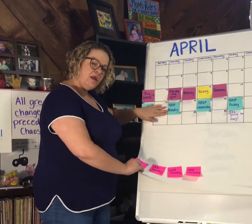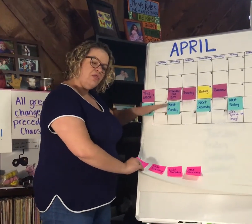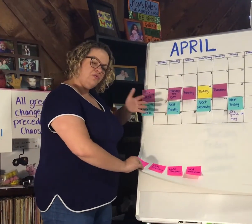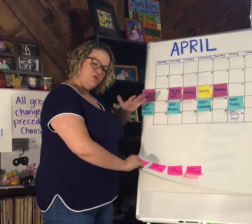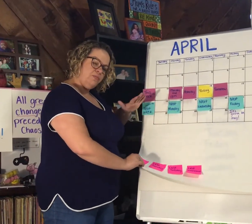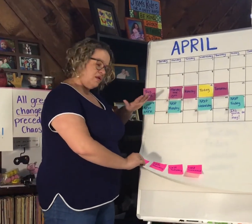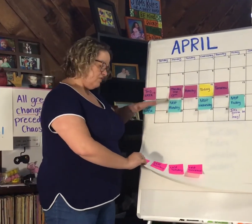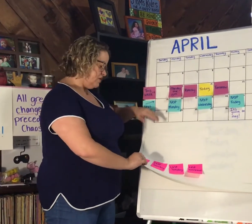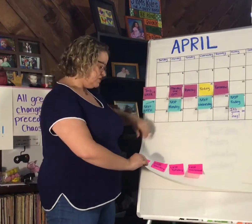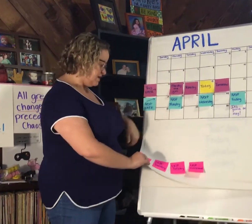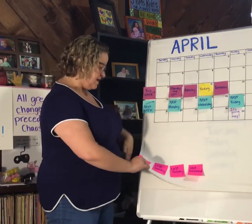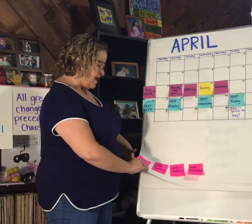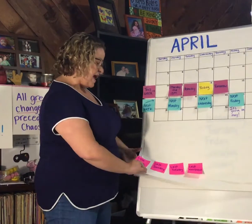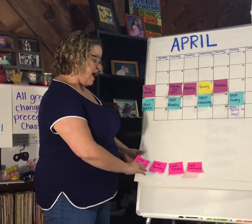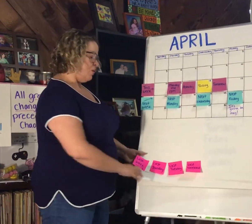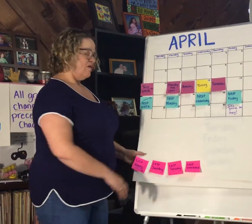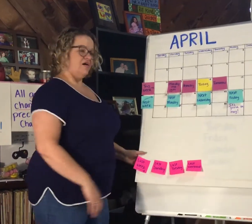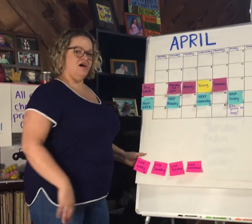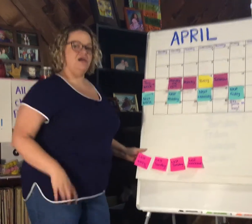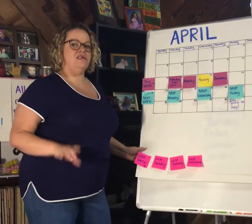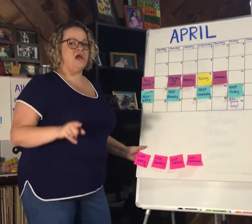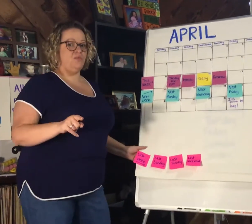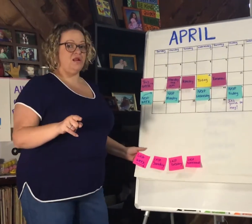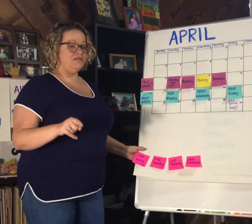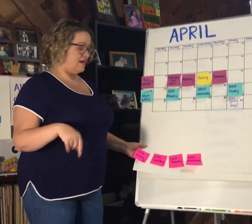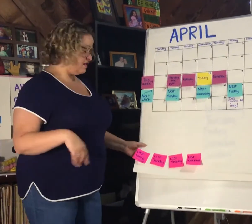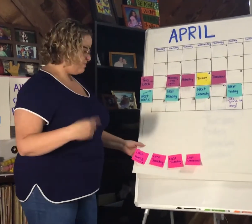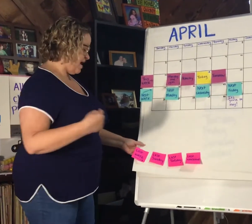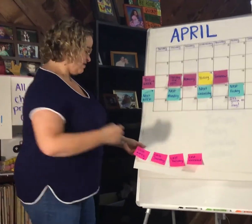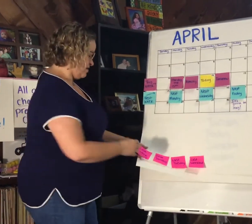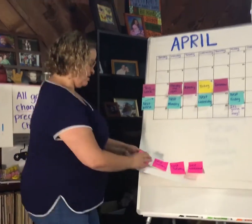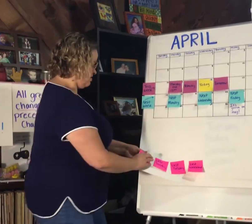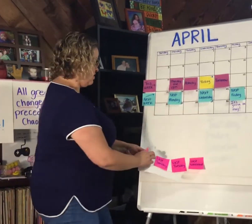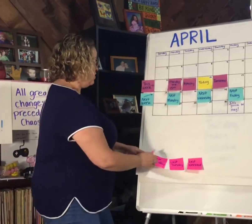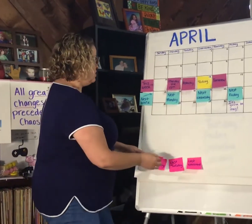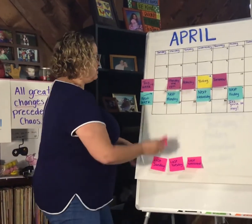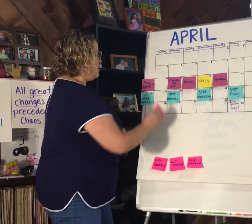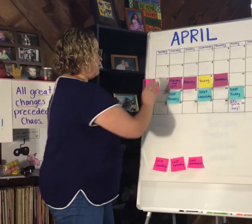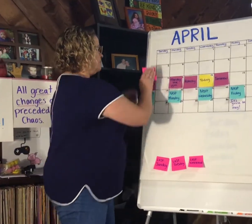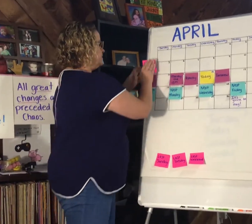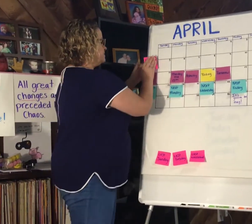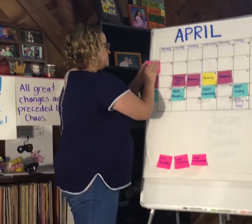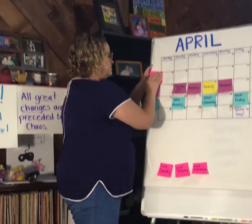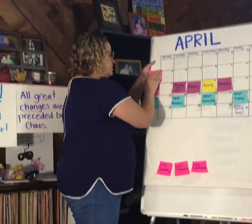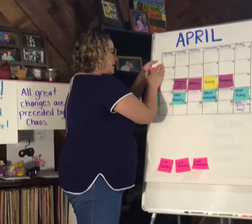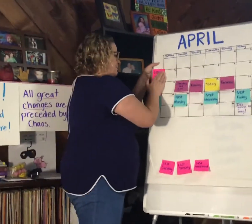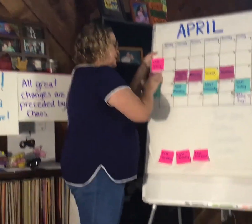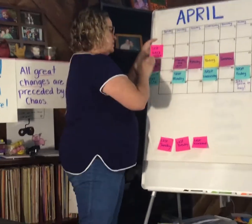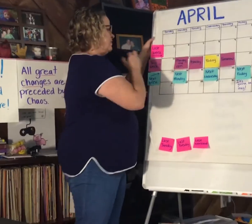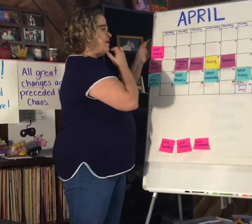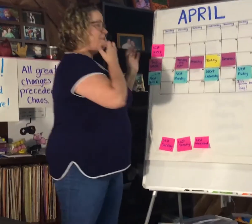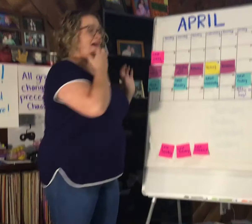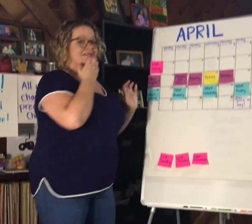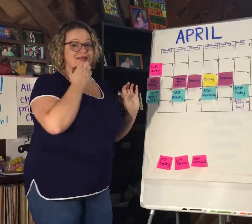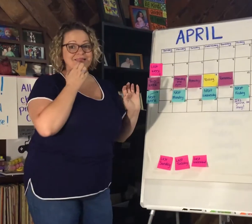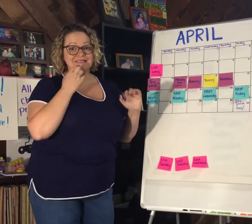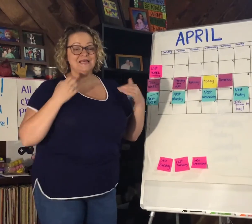There's a little bit of confusion. However, now we're going to take it to past tense. So, boom, past tense turns